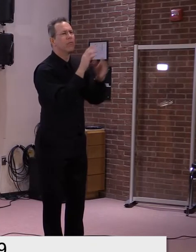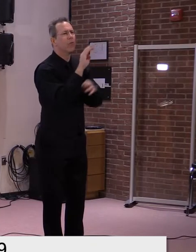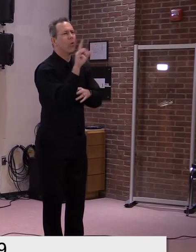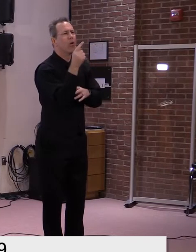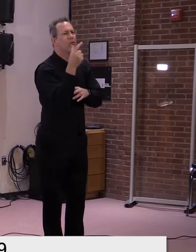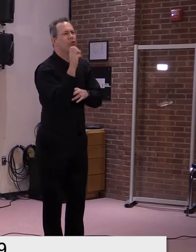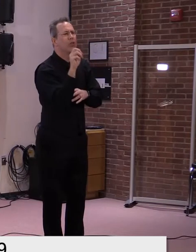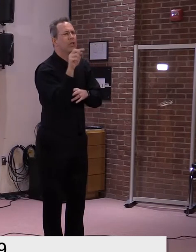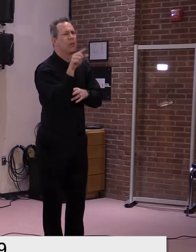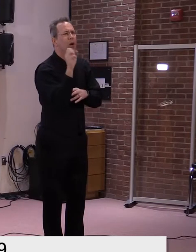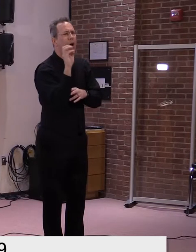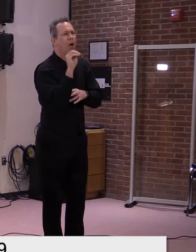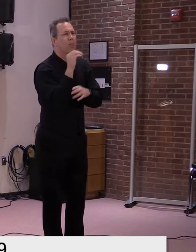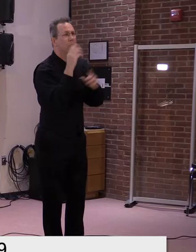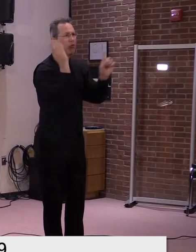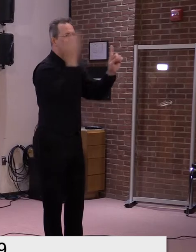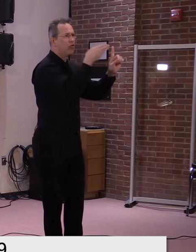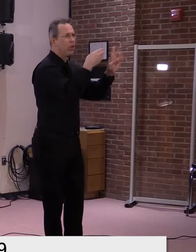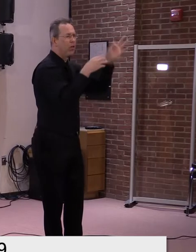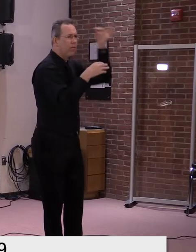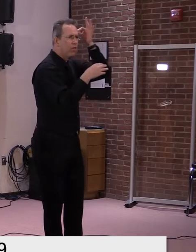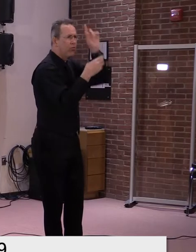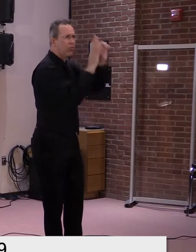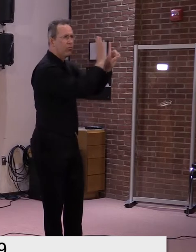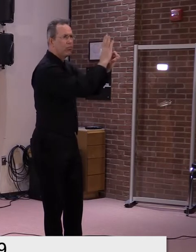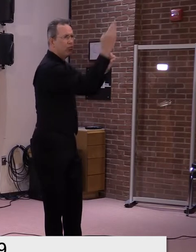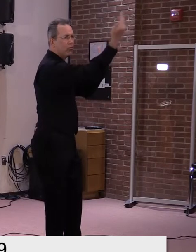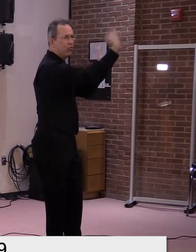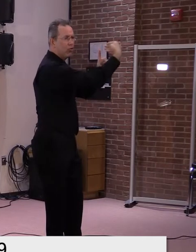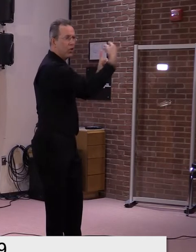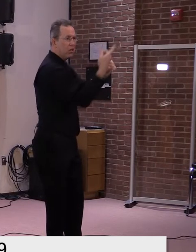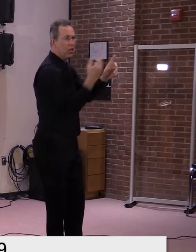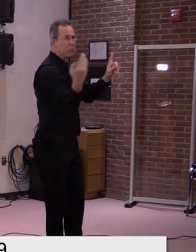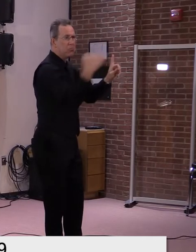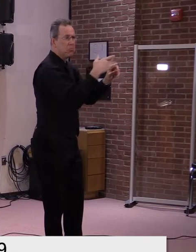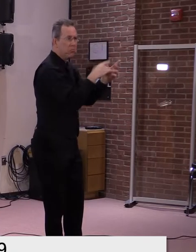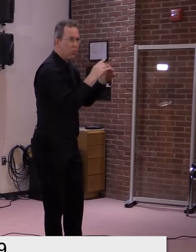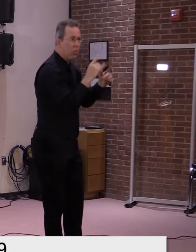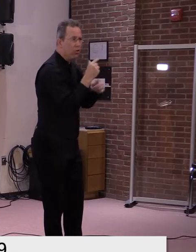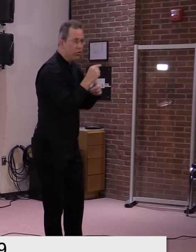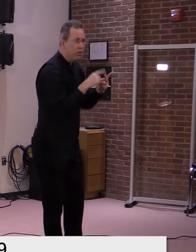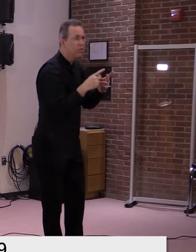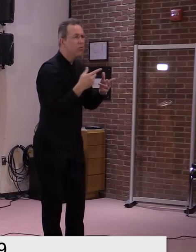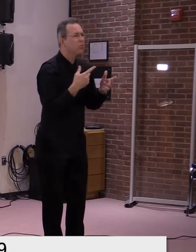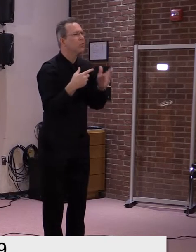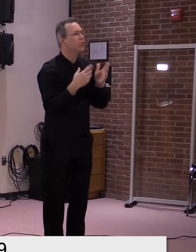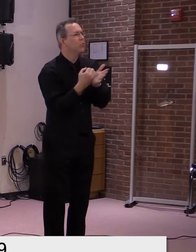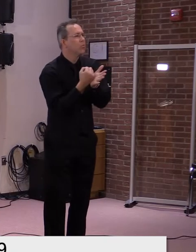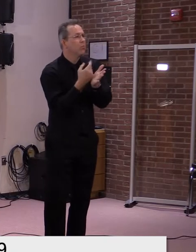and bring their confirmation email to their appointment. The state website is